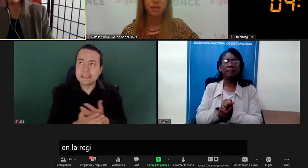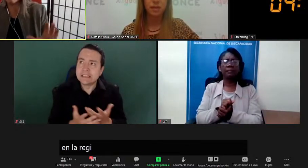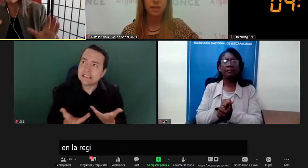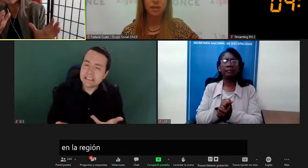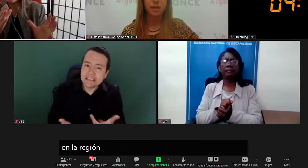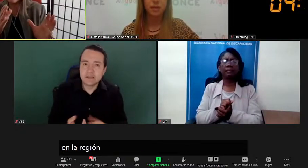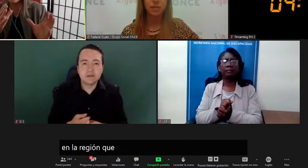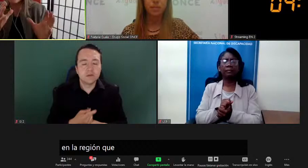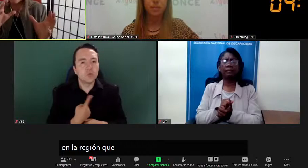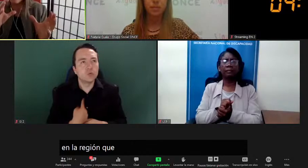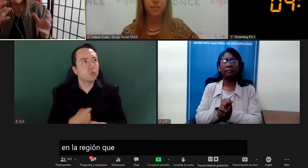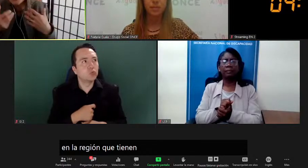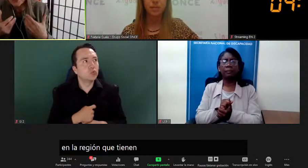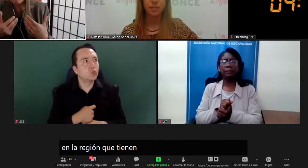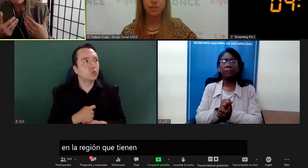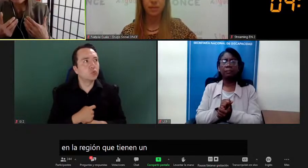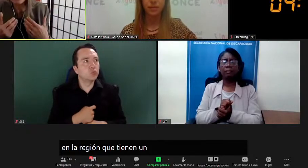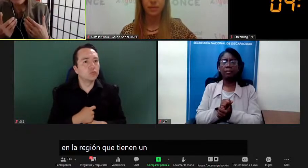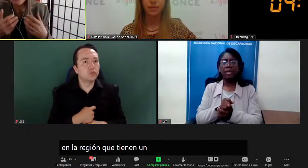so